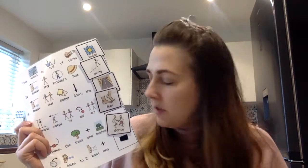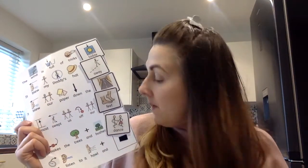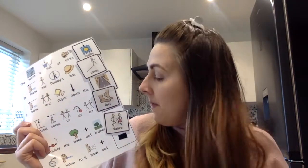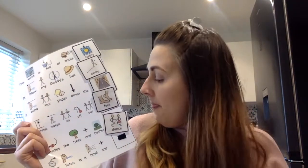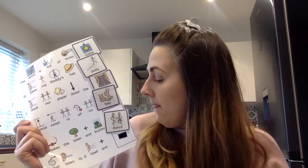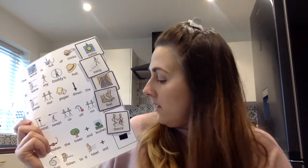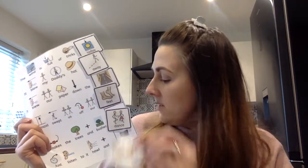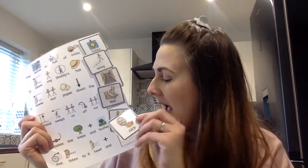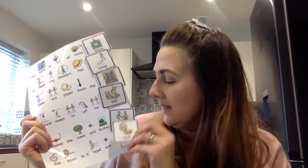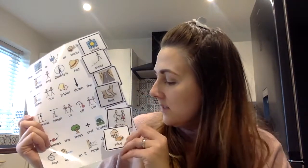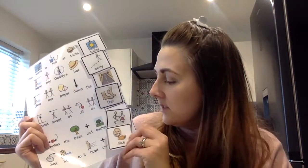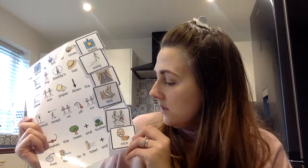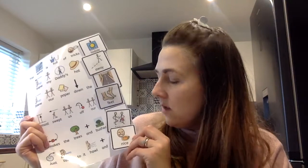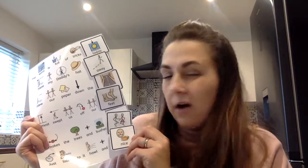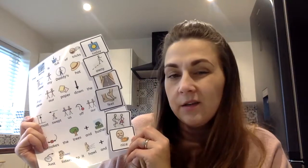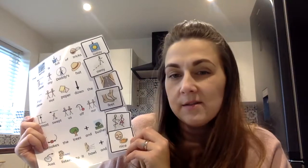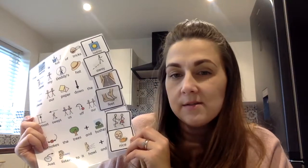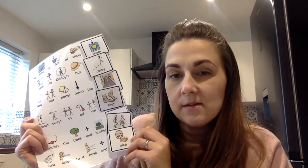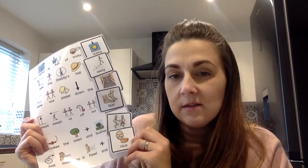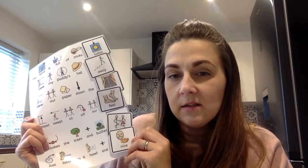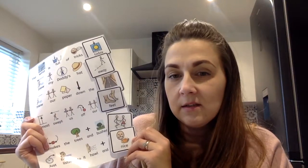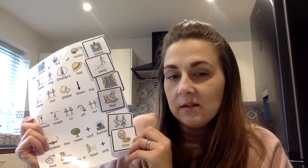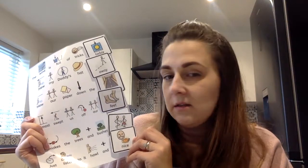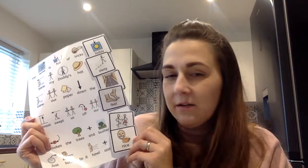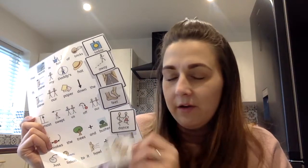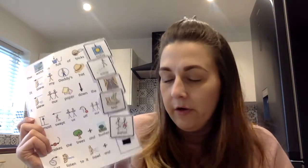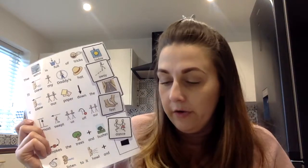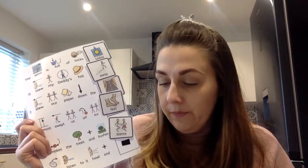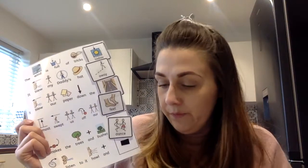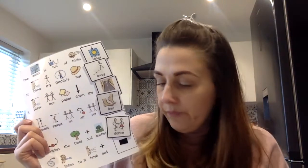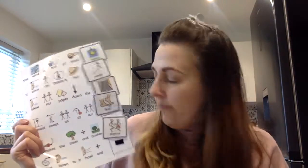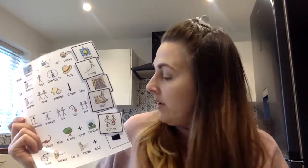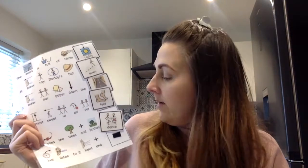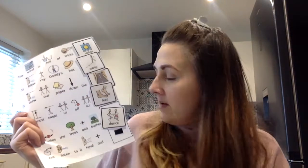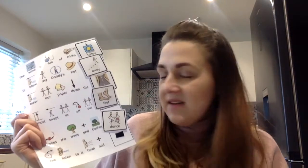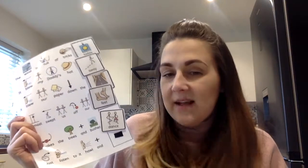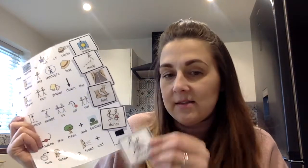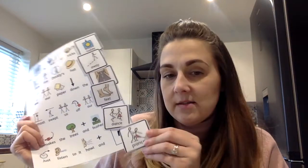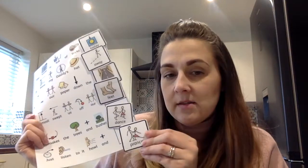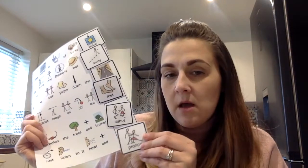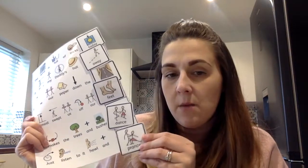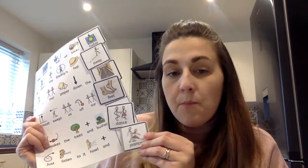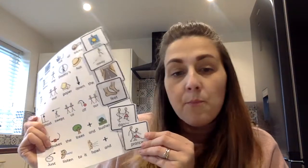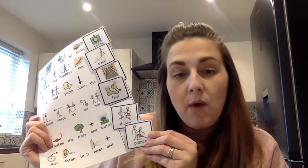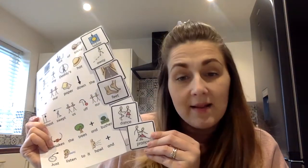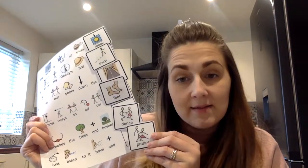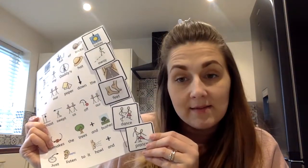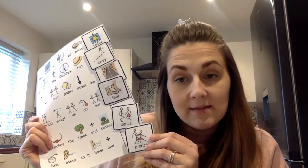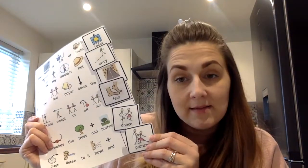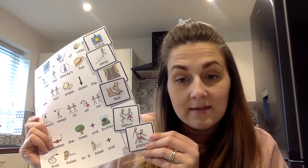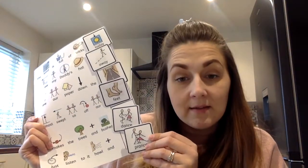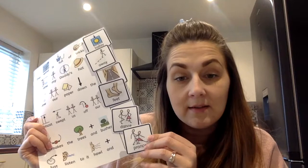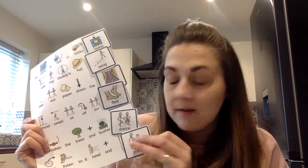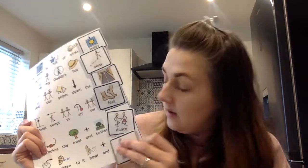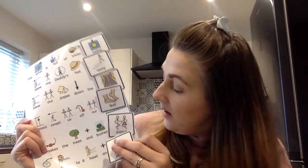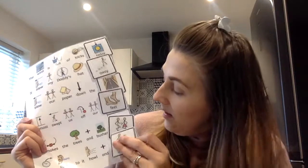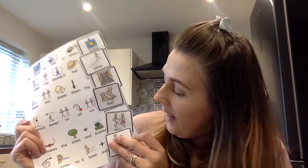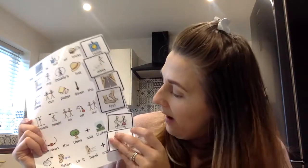Dance, nice. No. Dance, prance. That